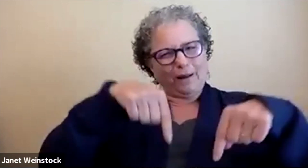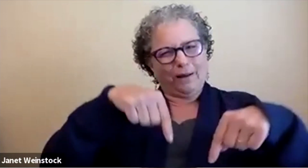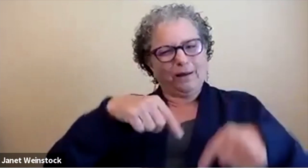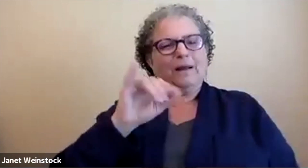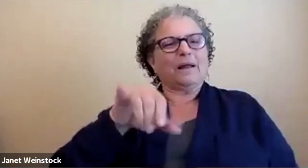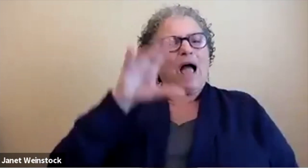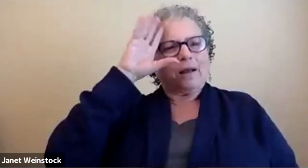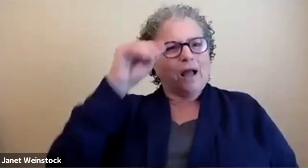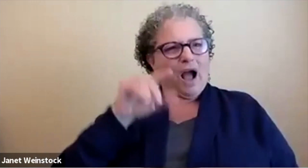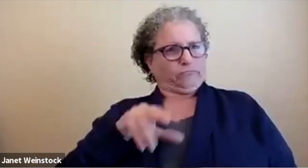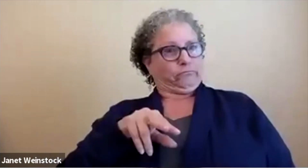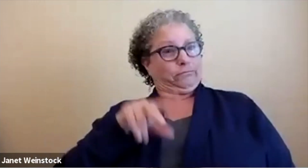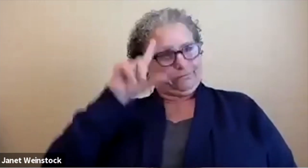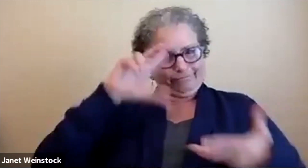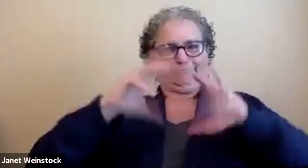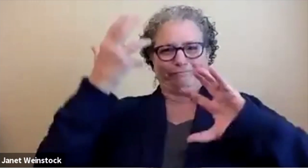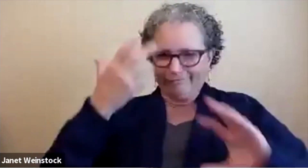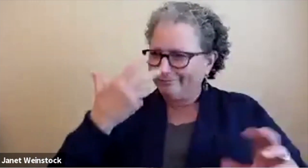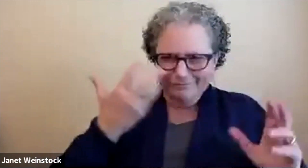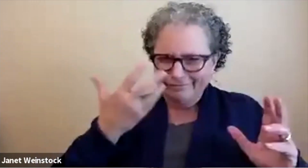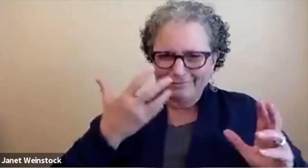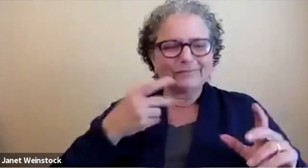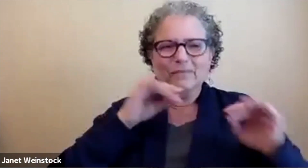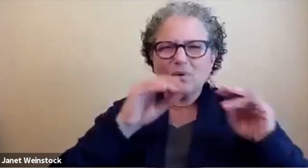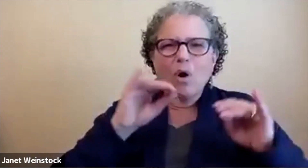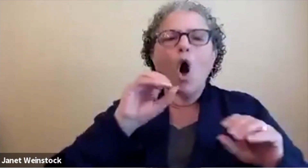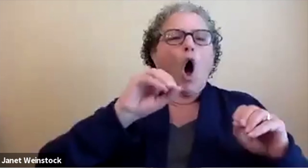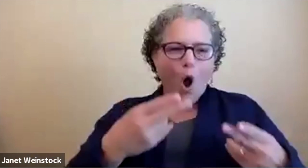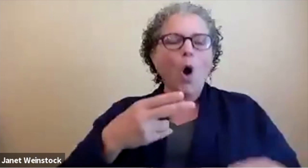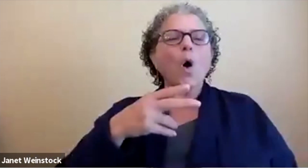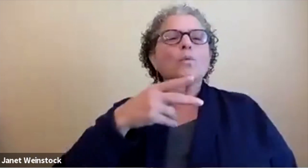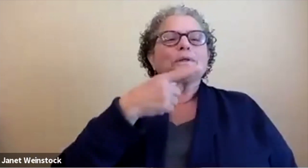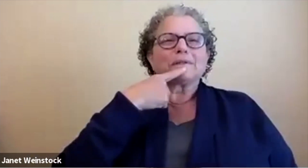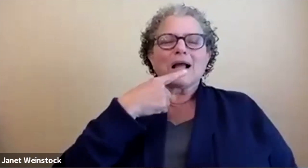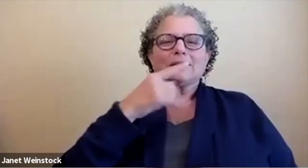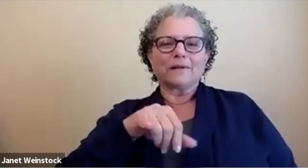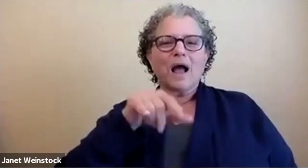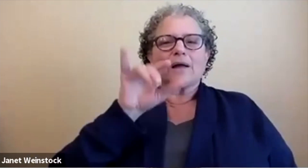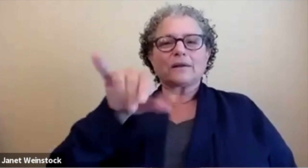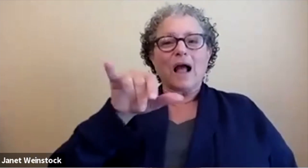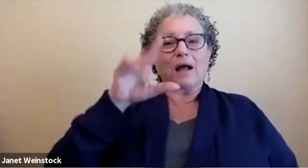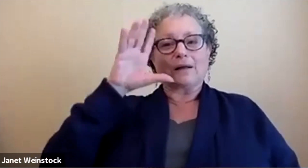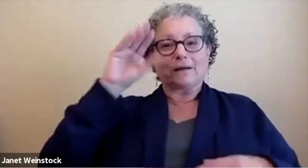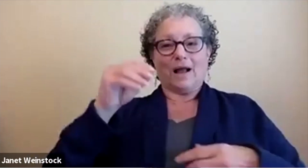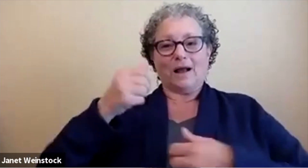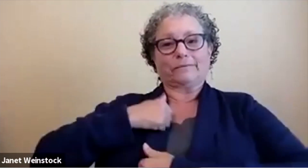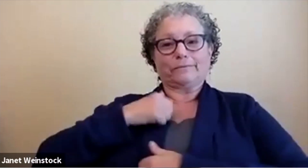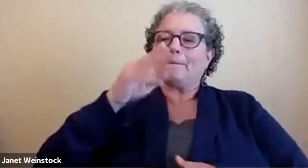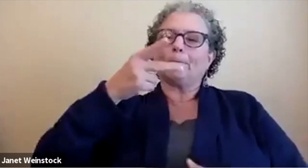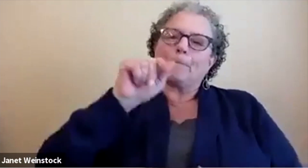he works here at the park. That was confusing to her. And she said that that guy, the